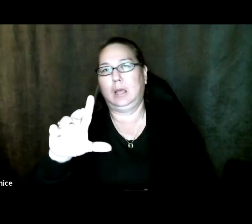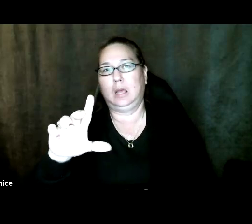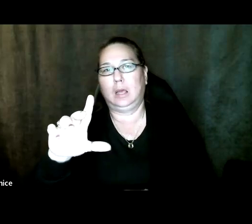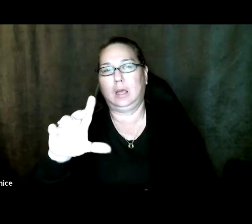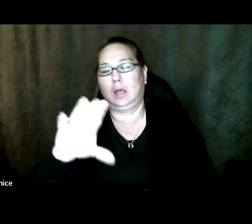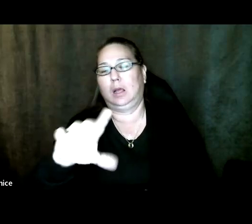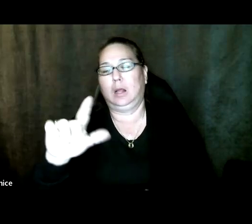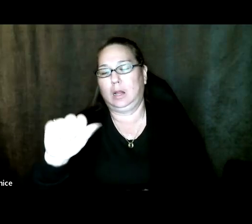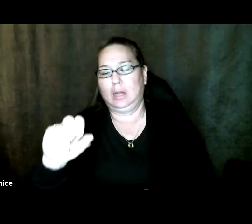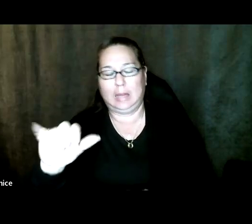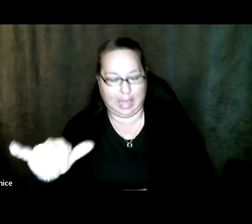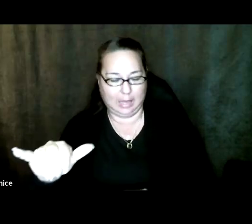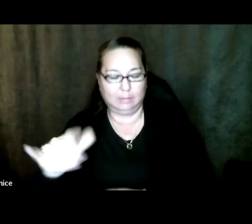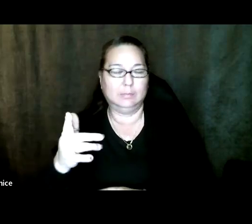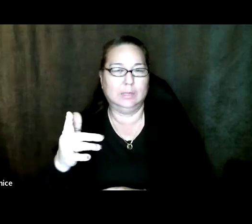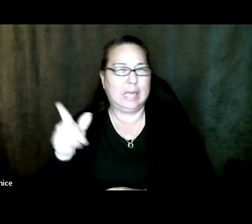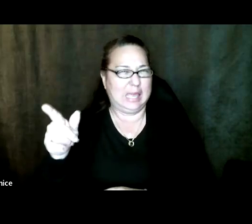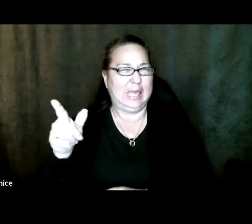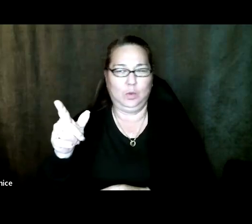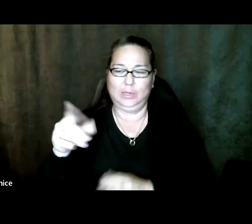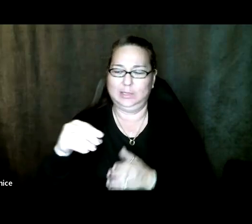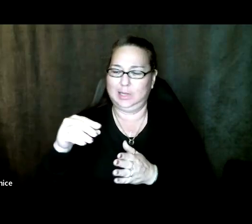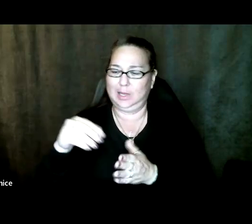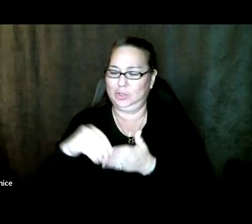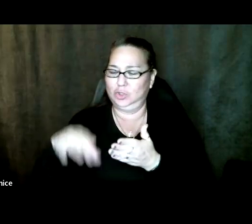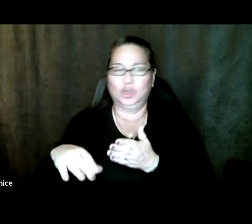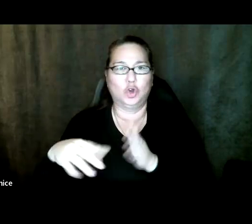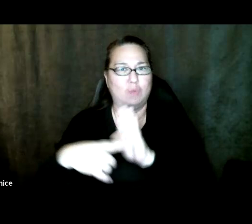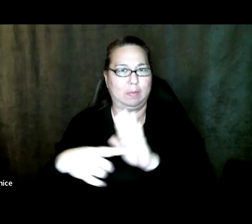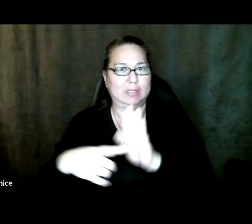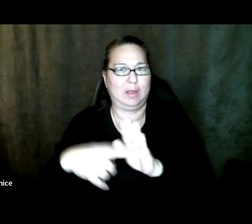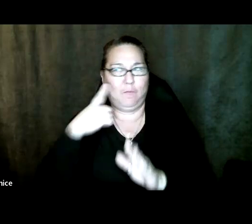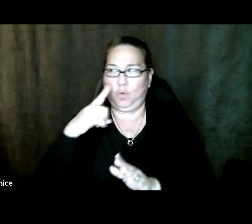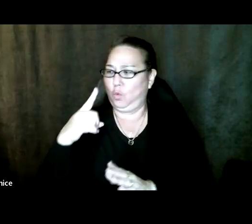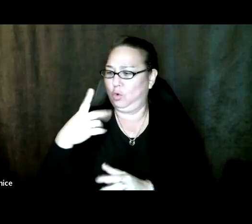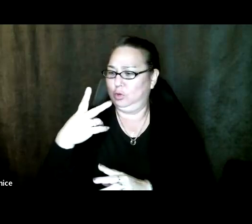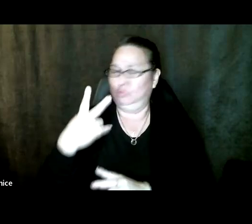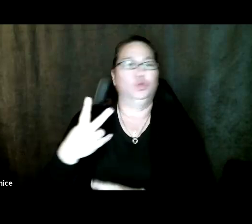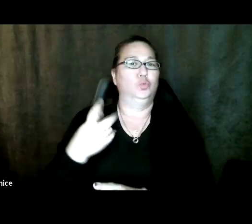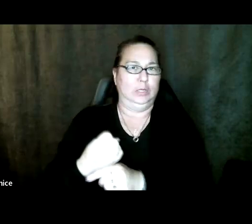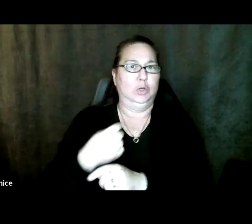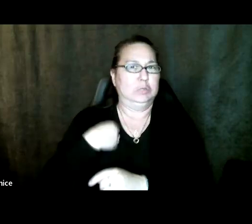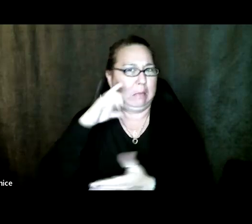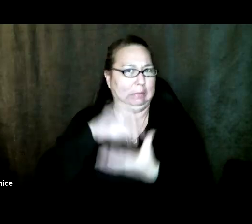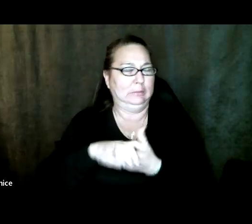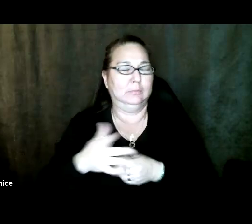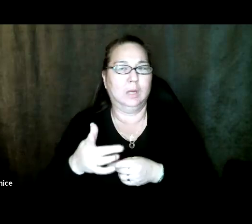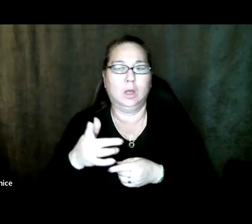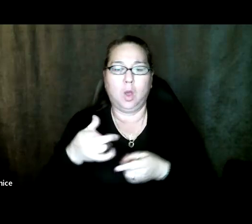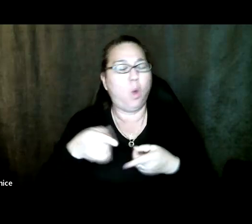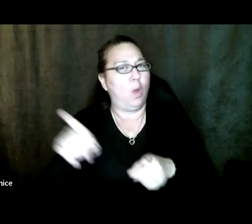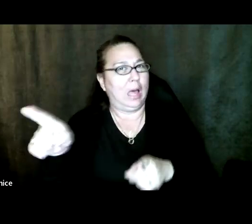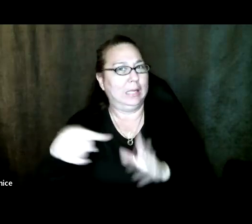student representative for 2 years, I believe. And so it's actually, and when he was our student representative, he was